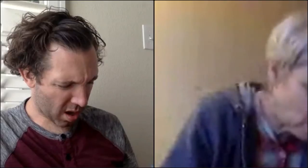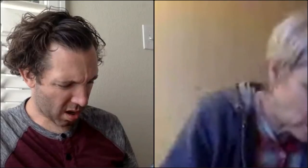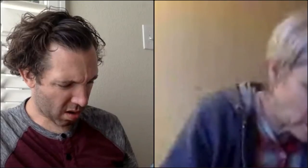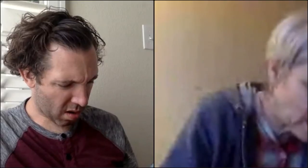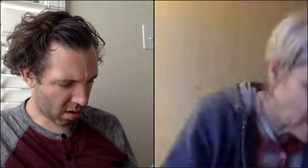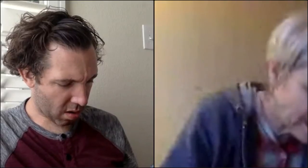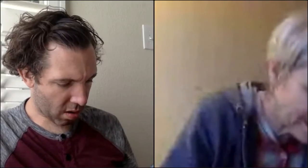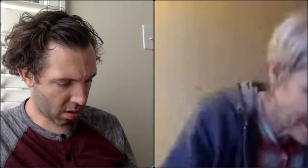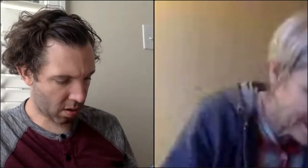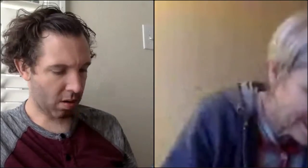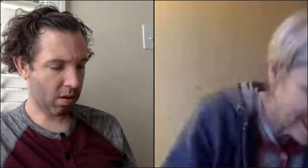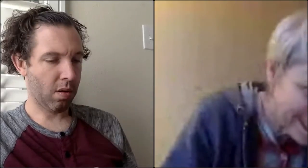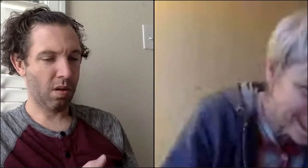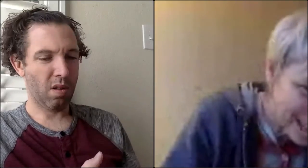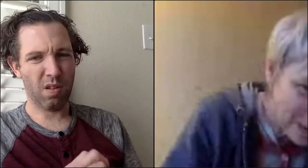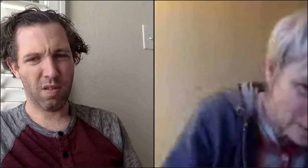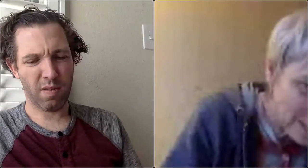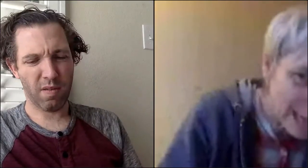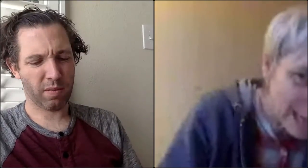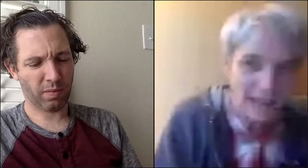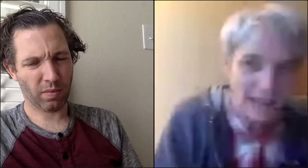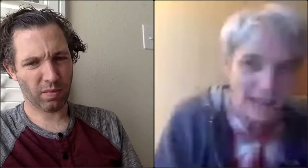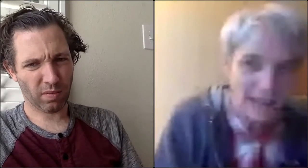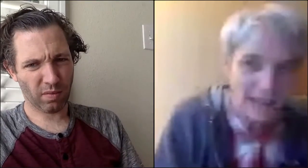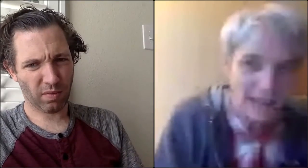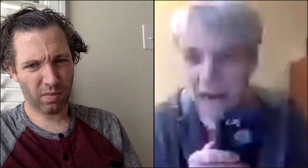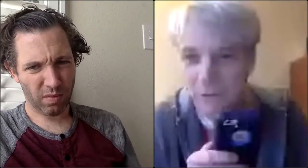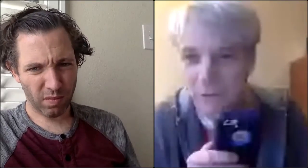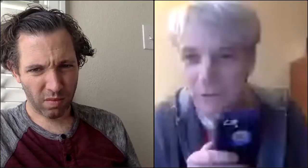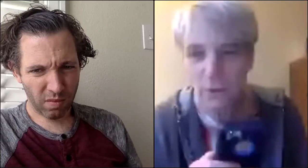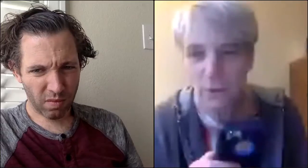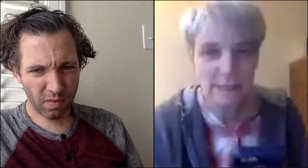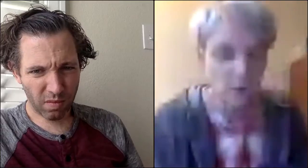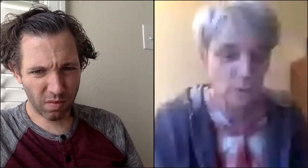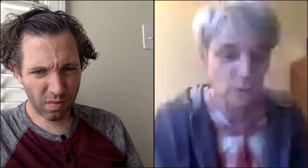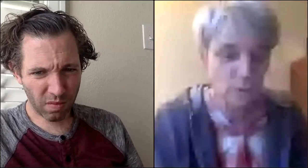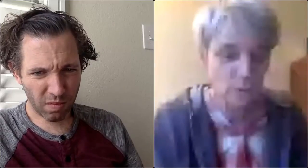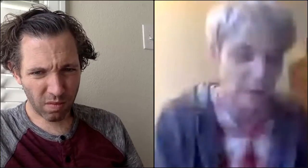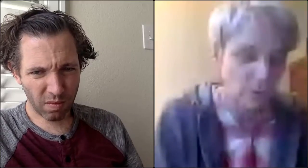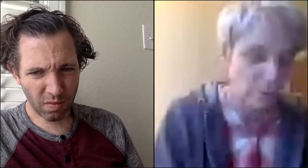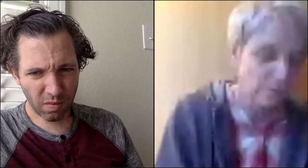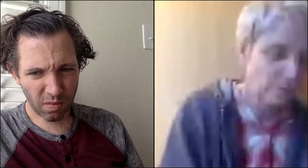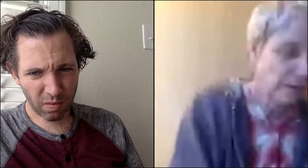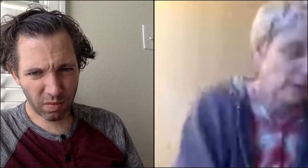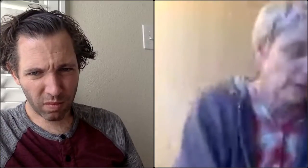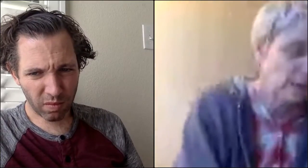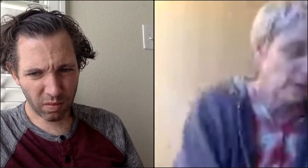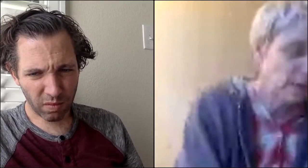still here. You are. We're still here, and I keep saying so in the chat room, but maybe you can't see it. We're here. We're in the main room. You're in the